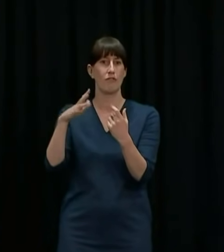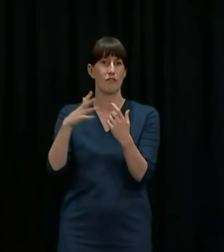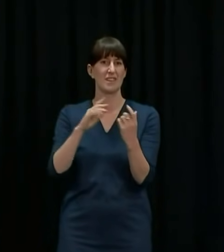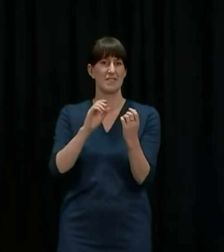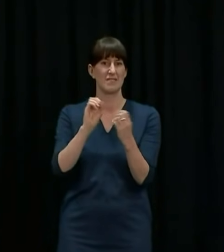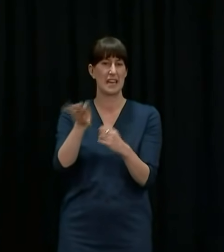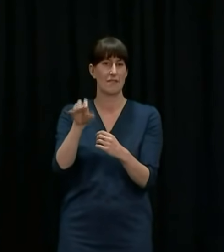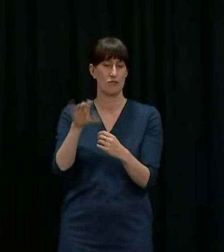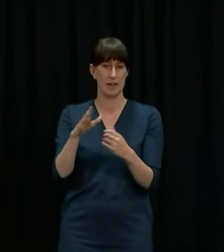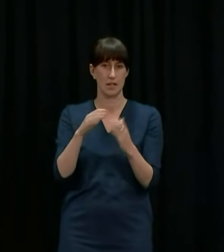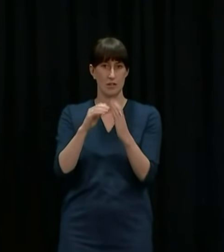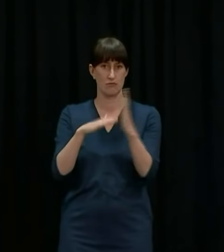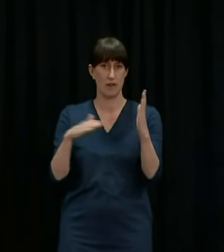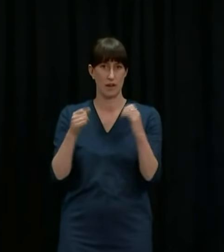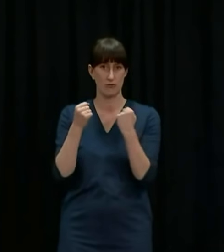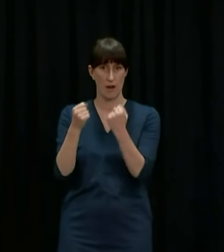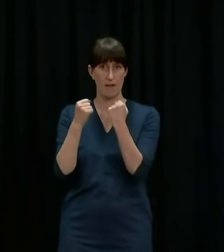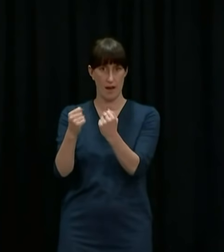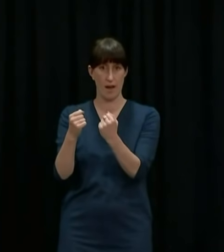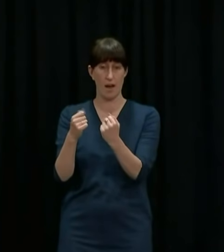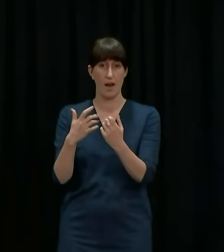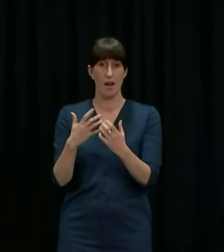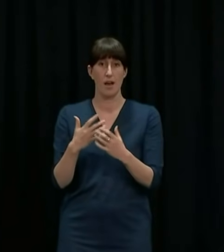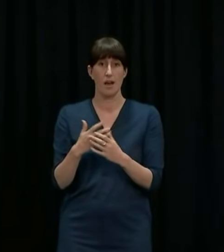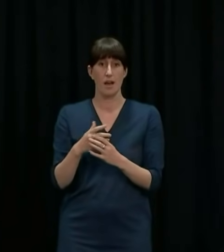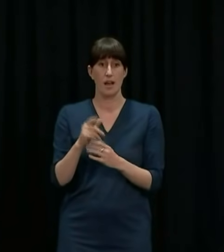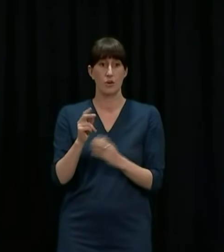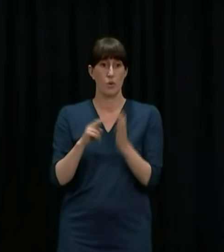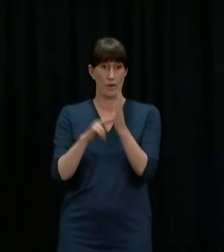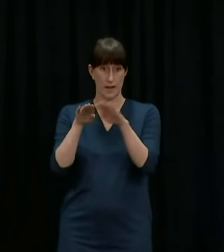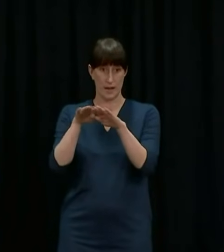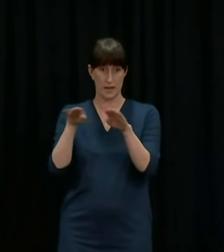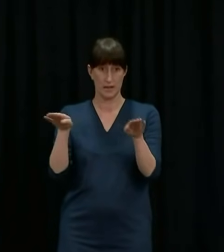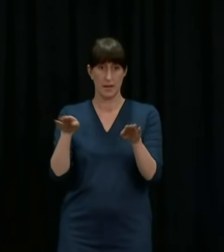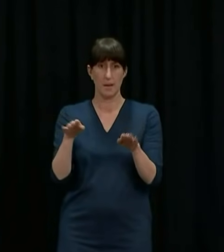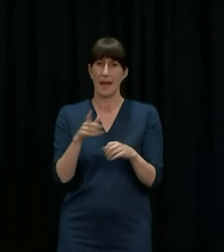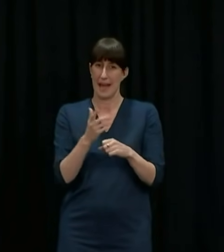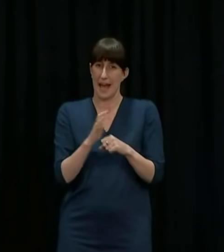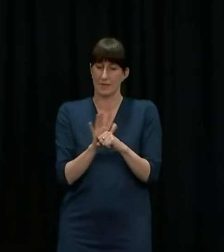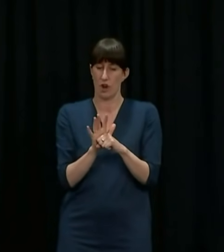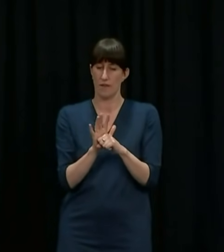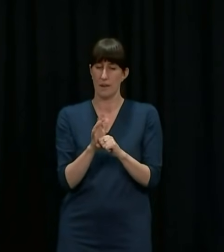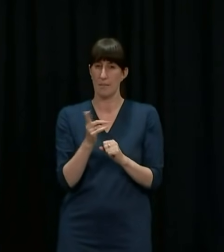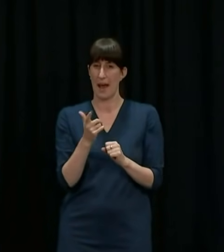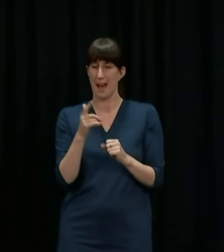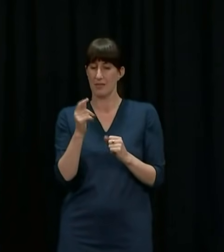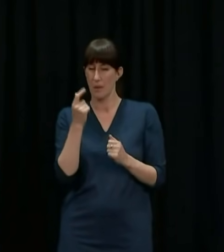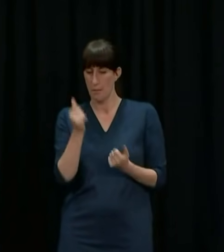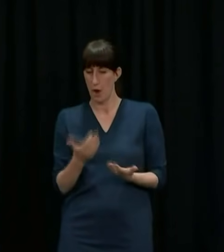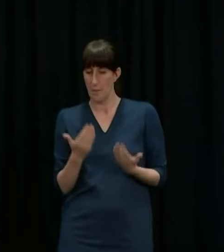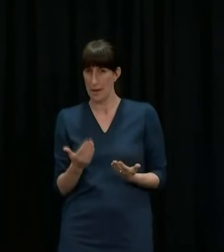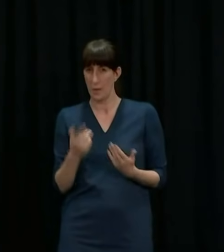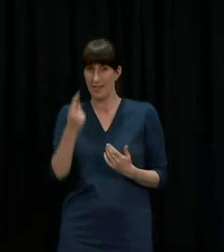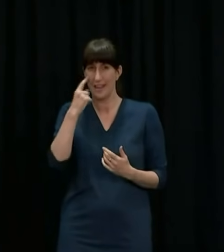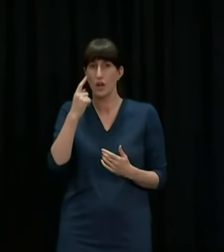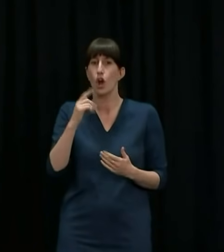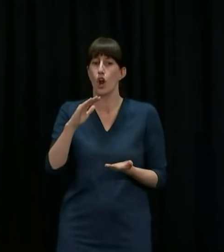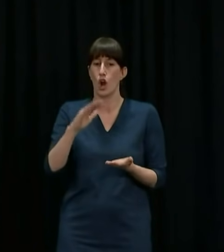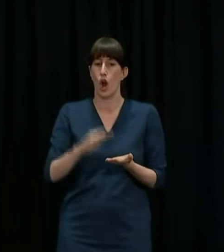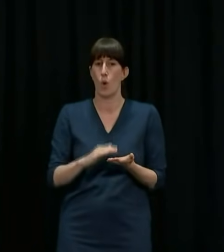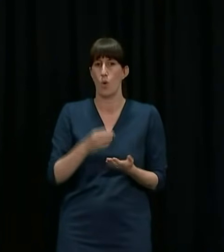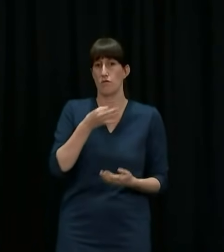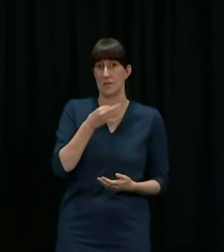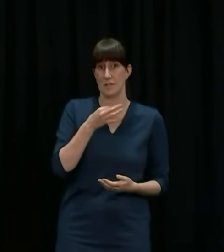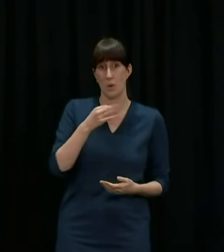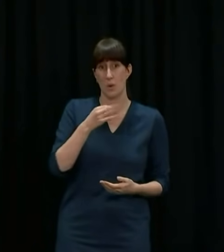They're being assessed at the moment to determine if there are any exposure events, but at this stage it seems like it's a very low-risk journey.